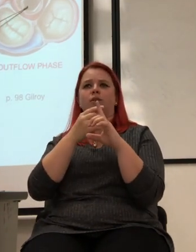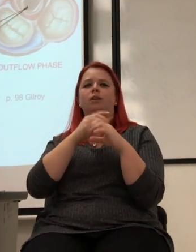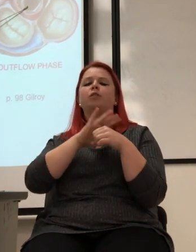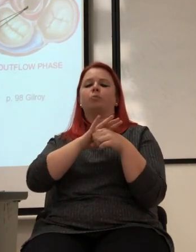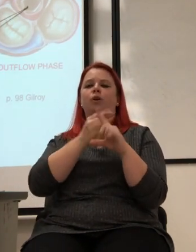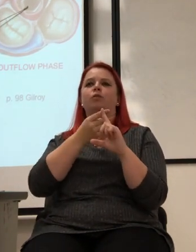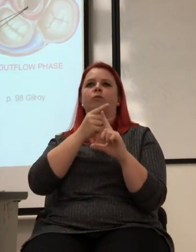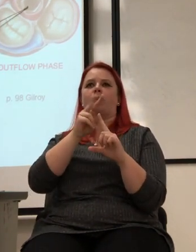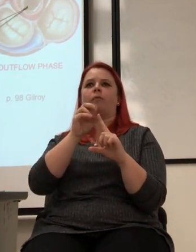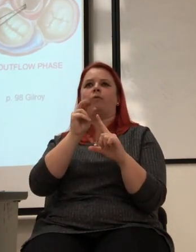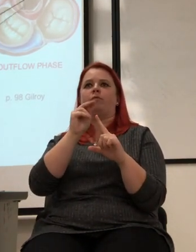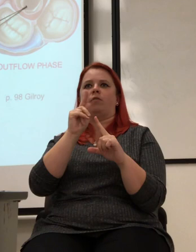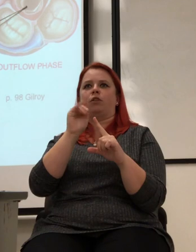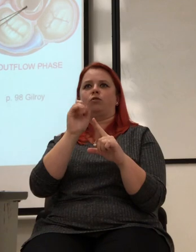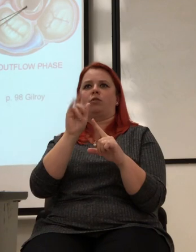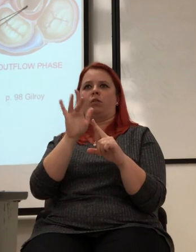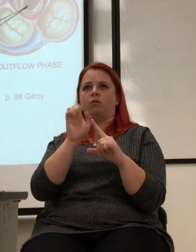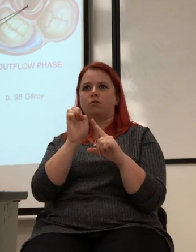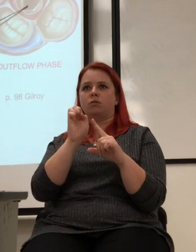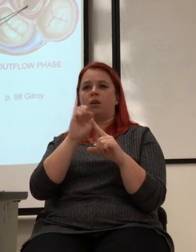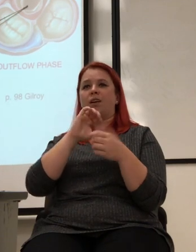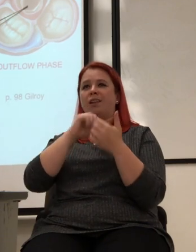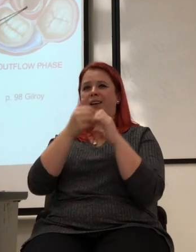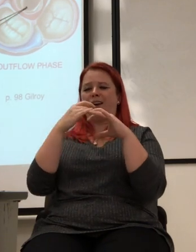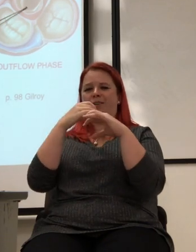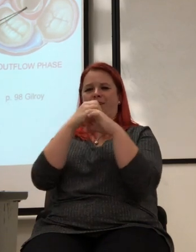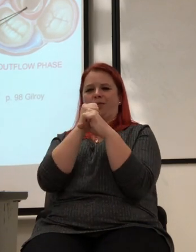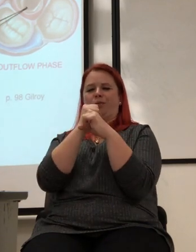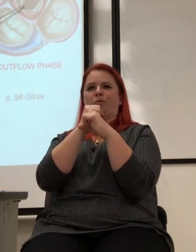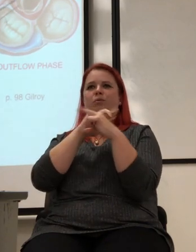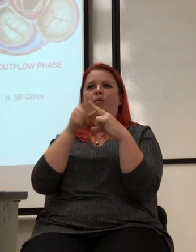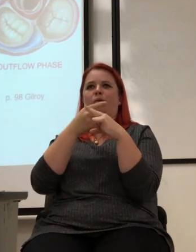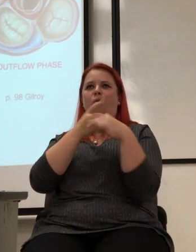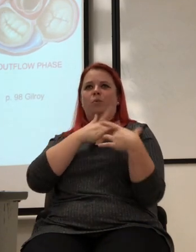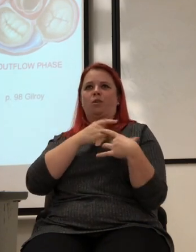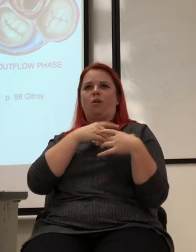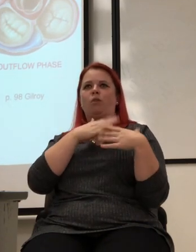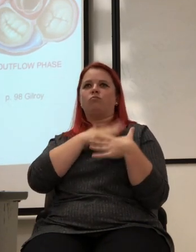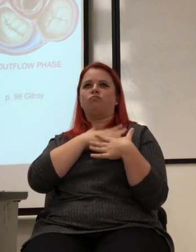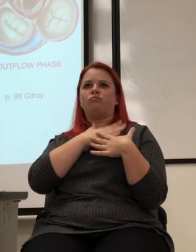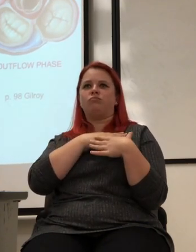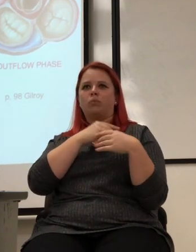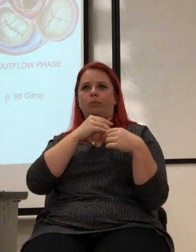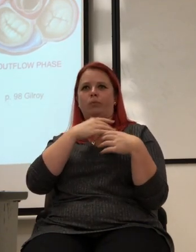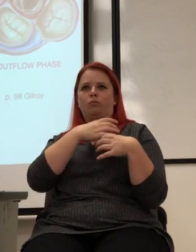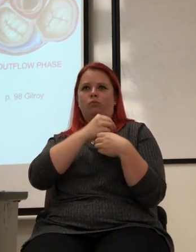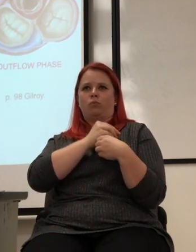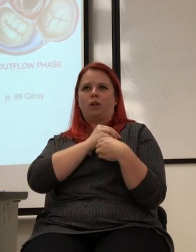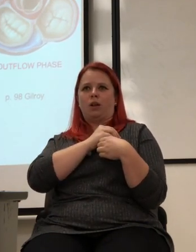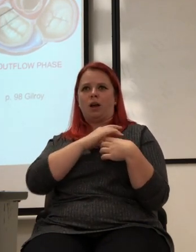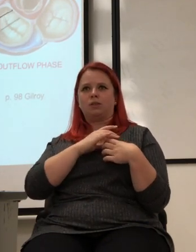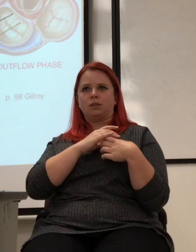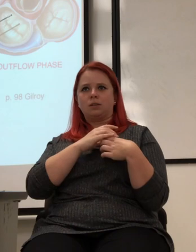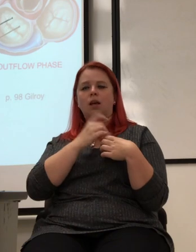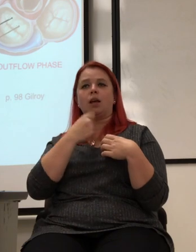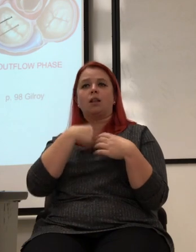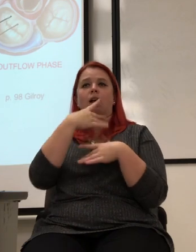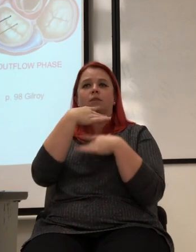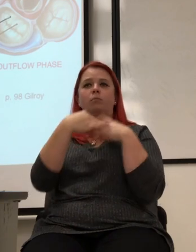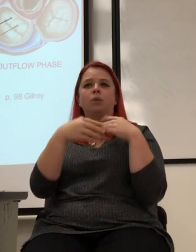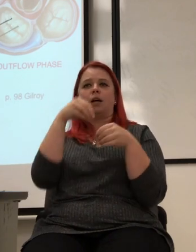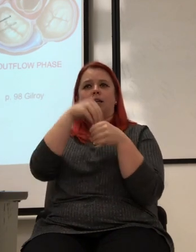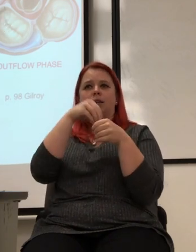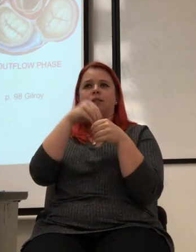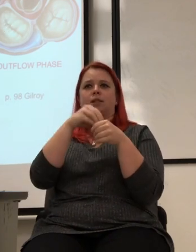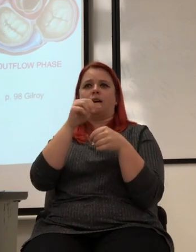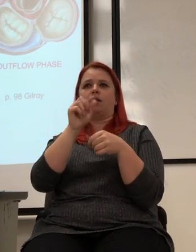from the ventricles. Okay, now what closes them, when the heart relaxes, there's blood in these arteries. Blood actually starts to